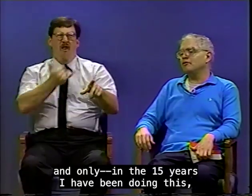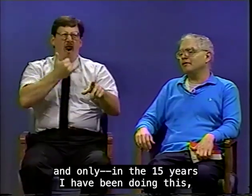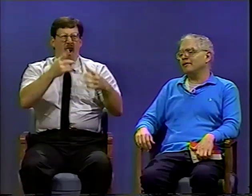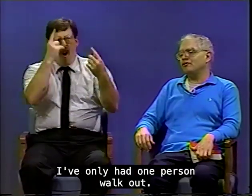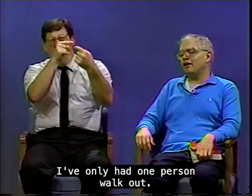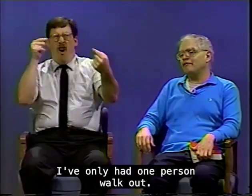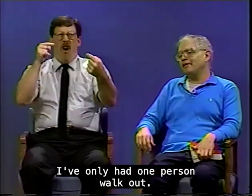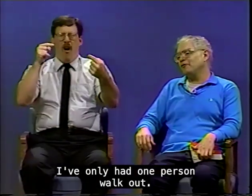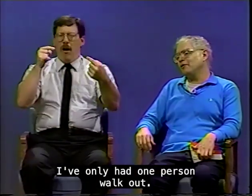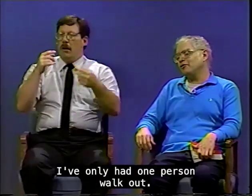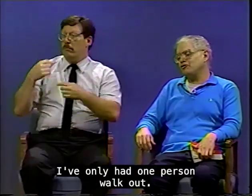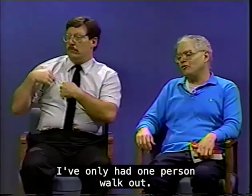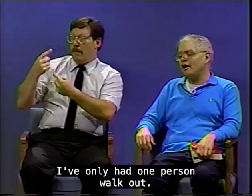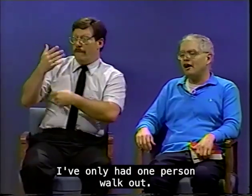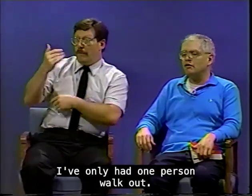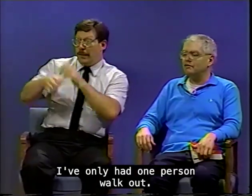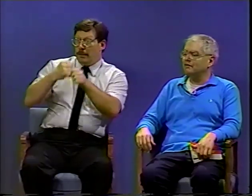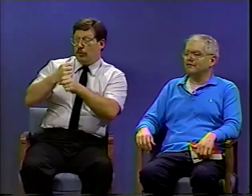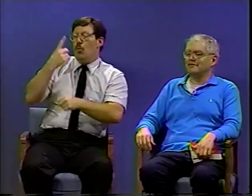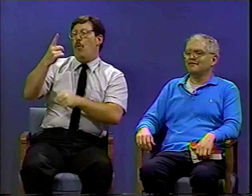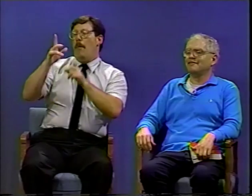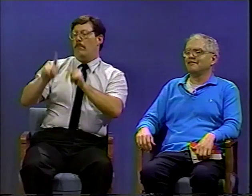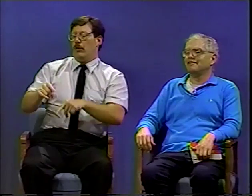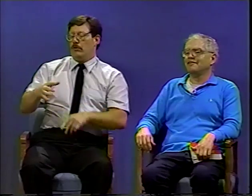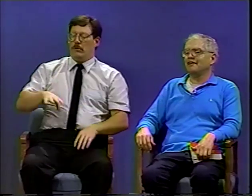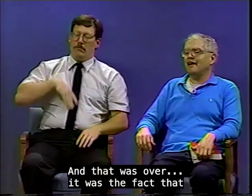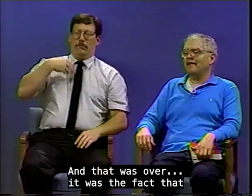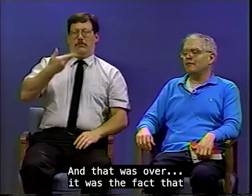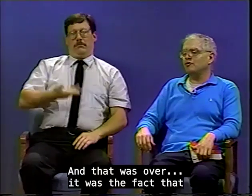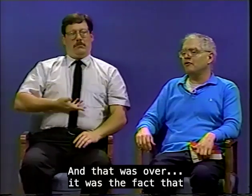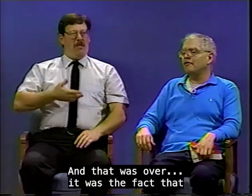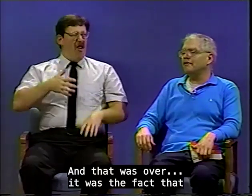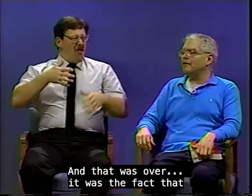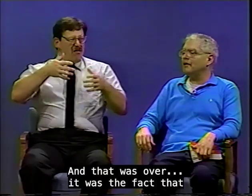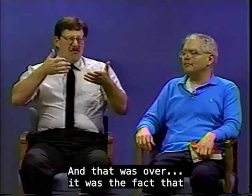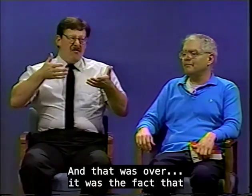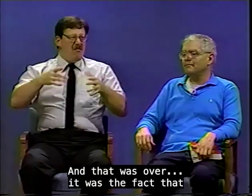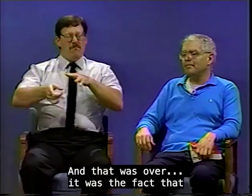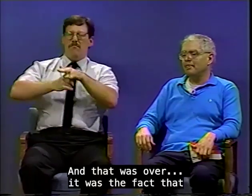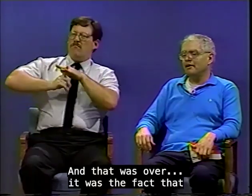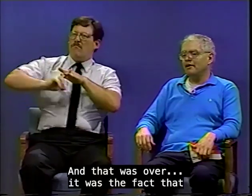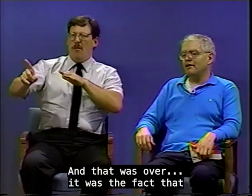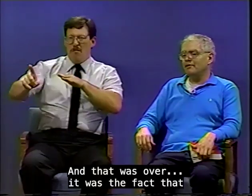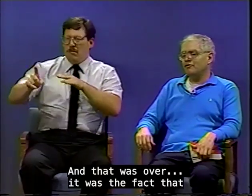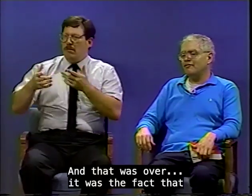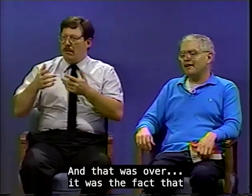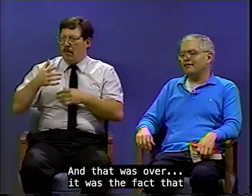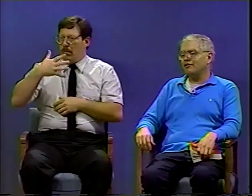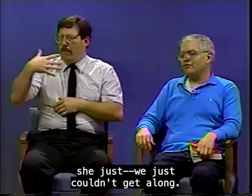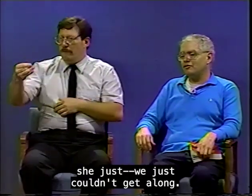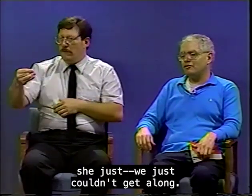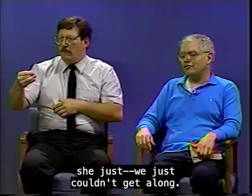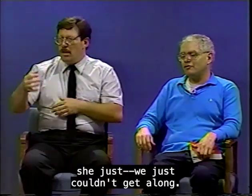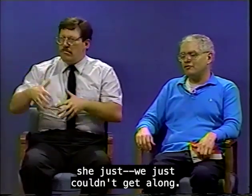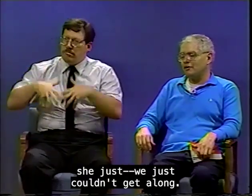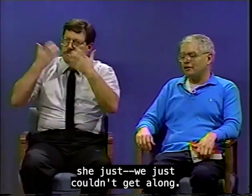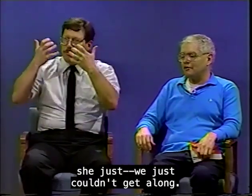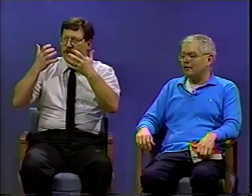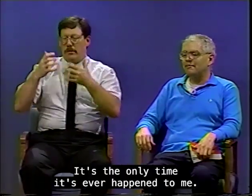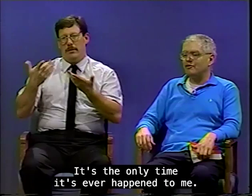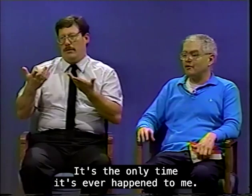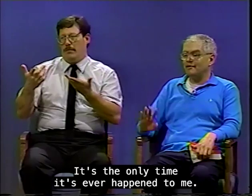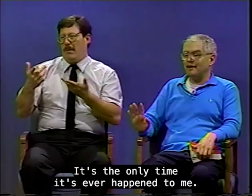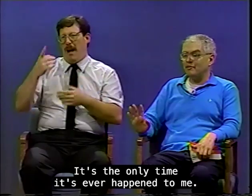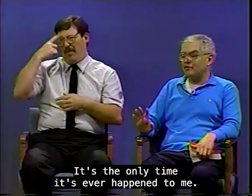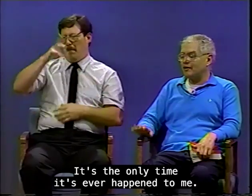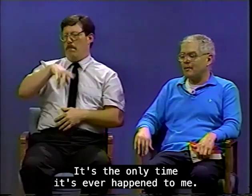have been doing this, I've only had one person walk out. And that was over, it was the fact that we just couldn't get